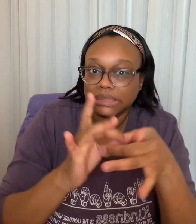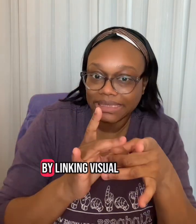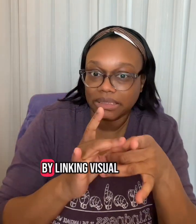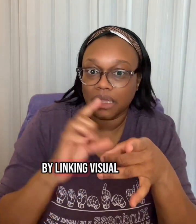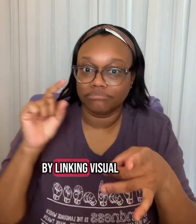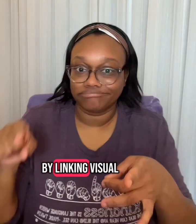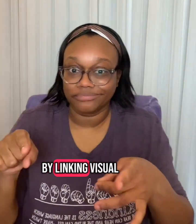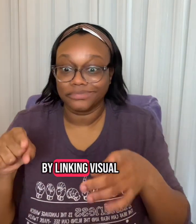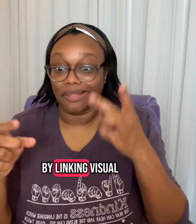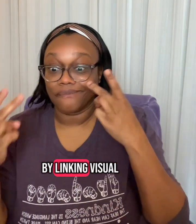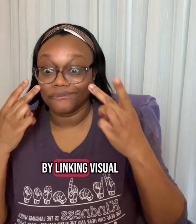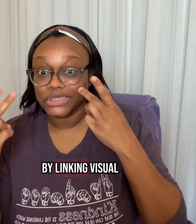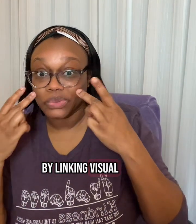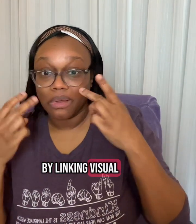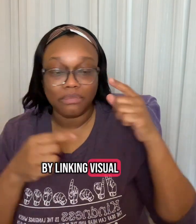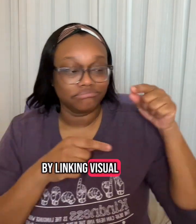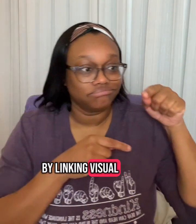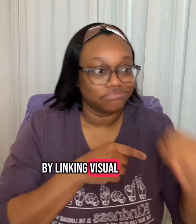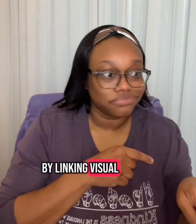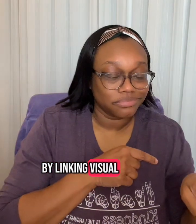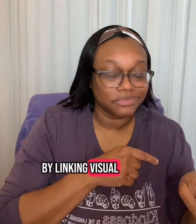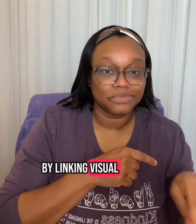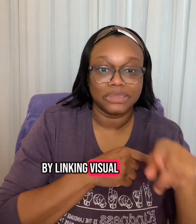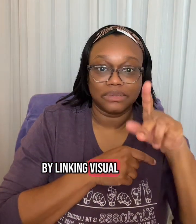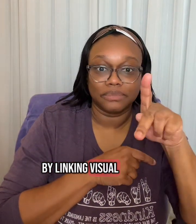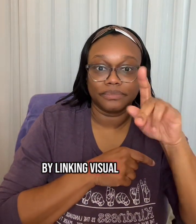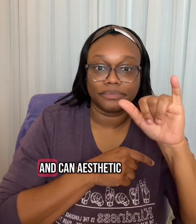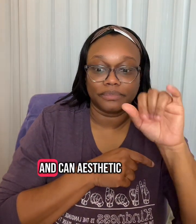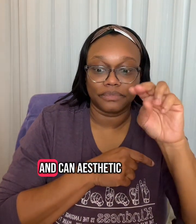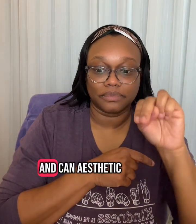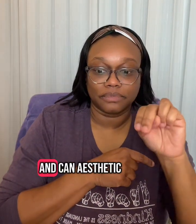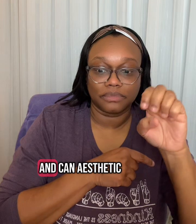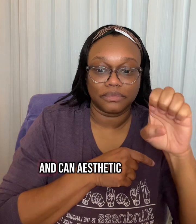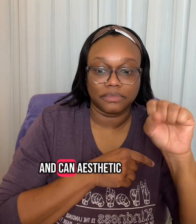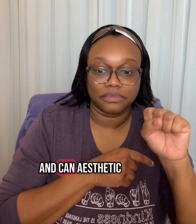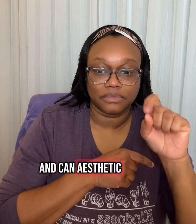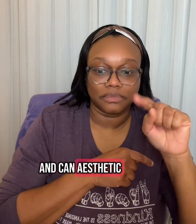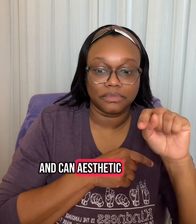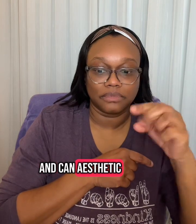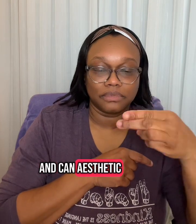by linking visual and kinesthetic